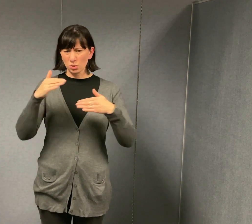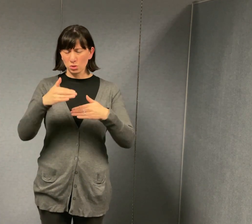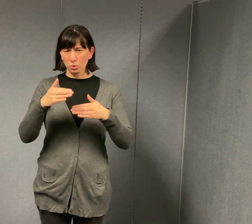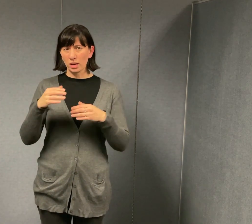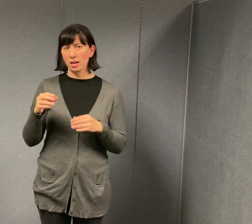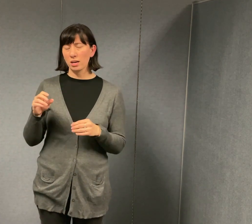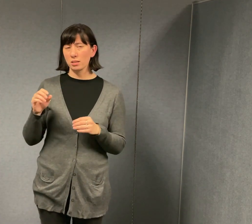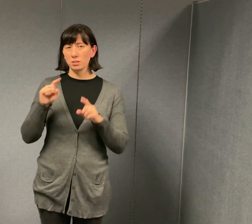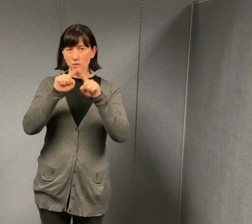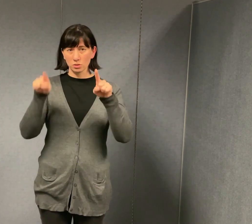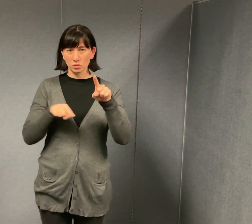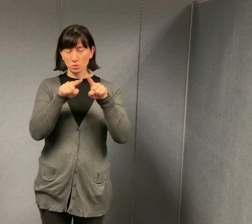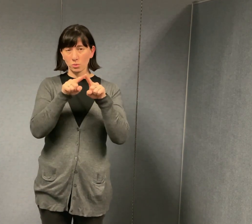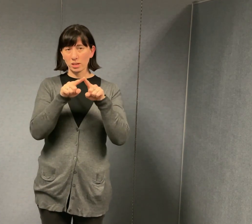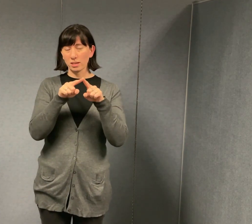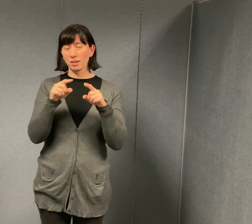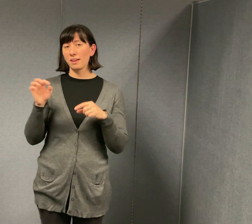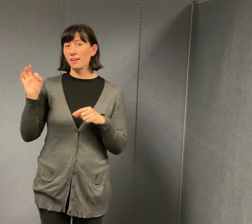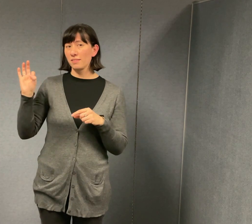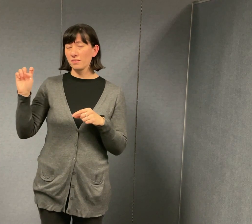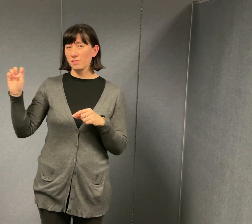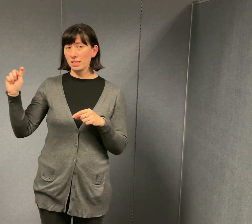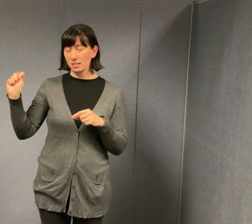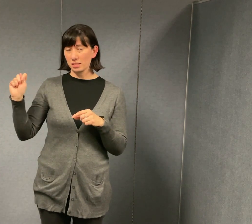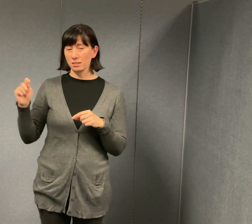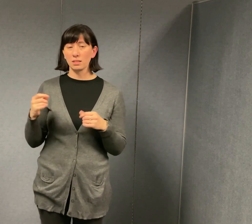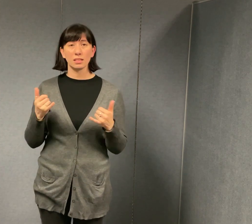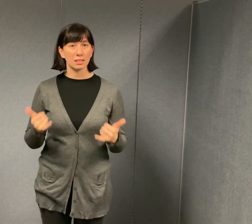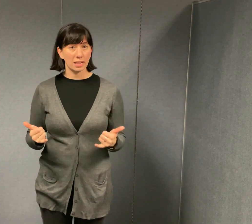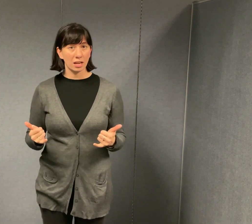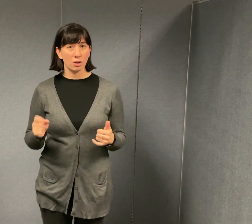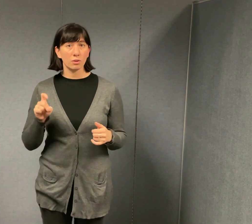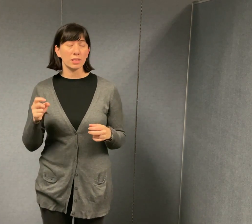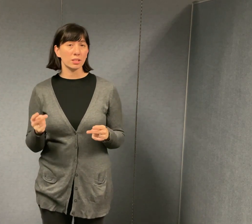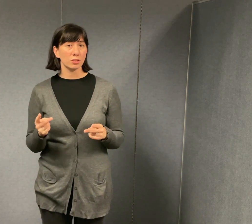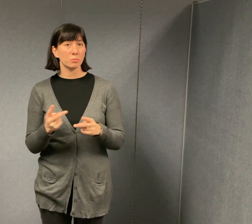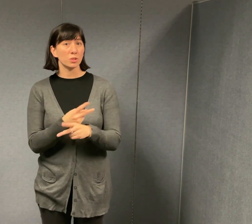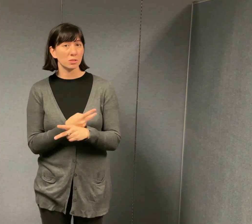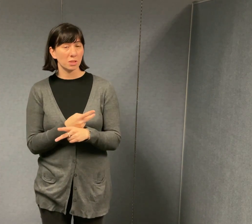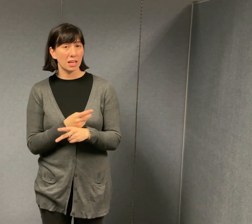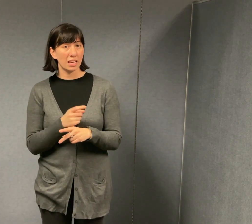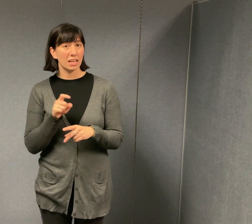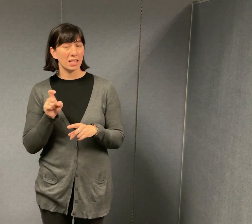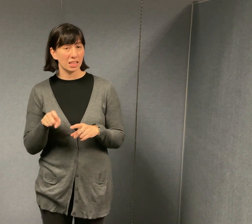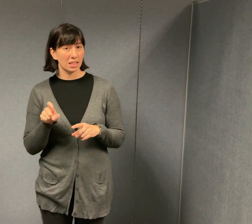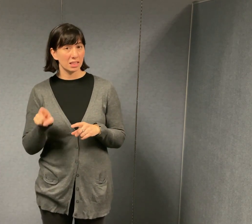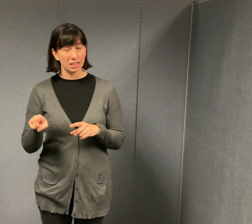said before, we now need to multiply this number to get the total amount of wood that we'll